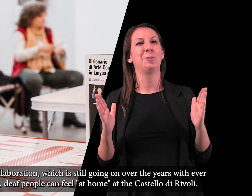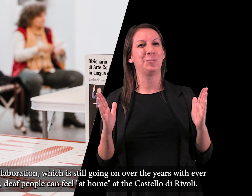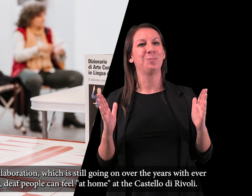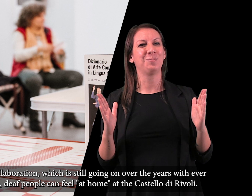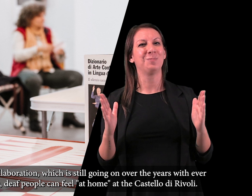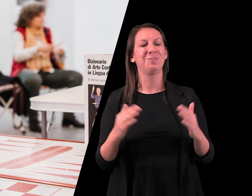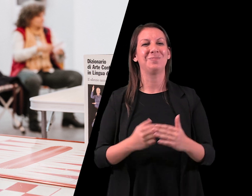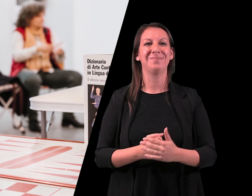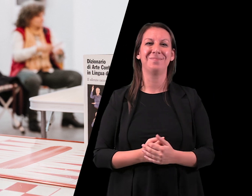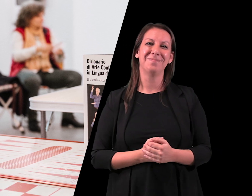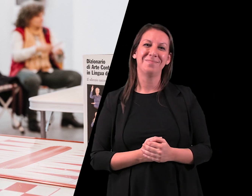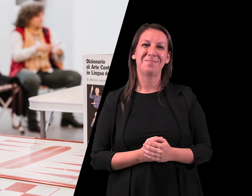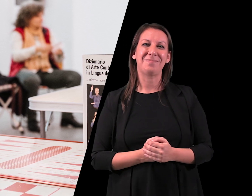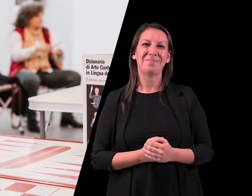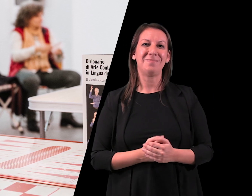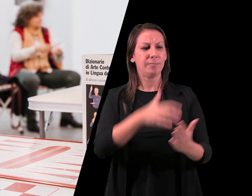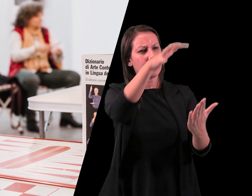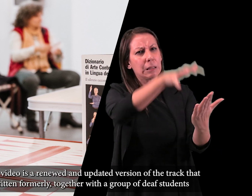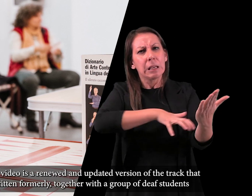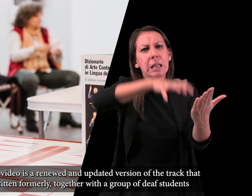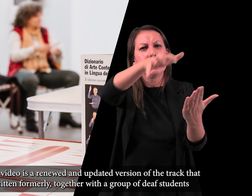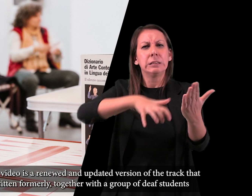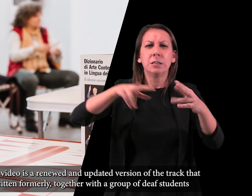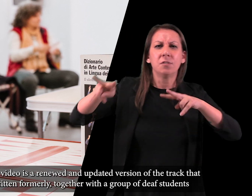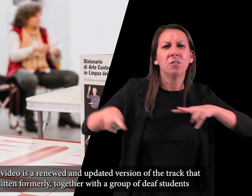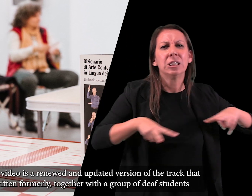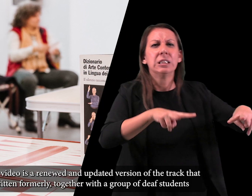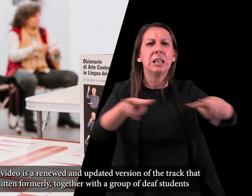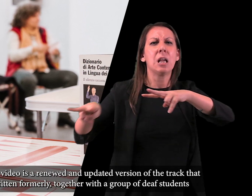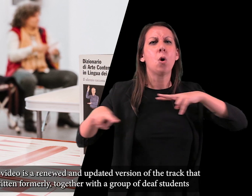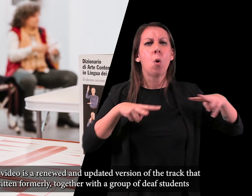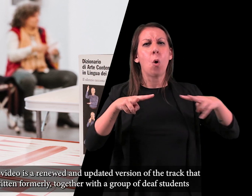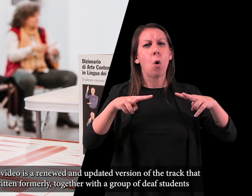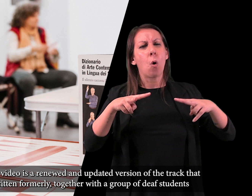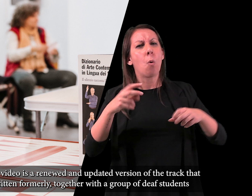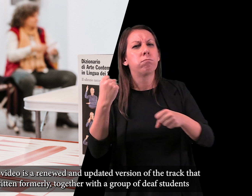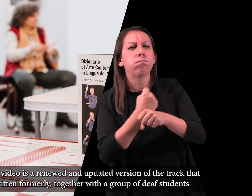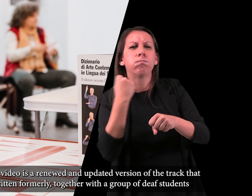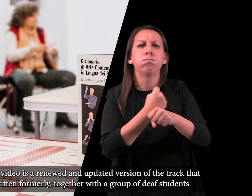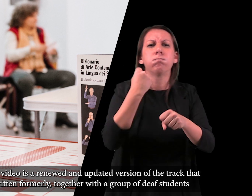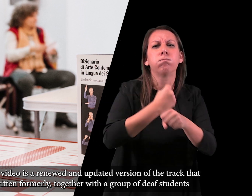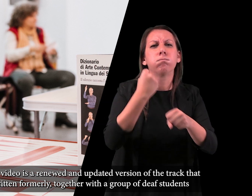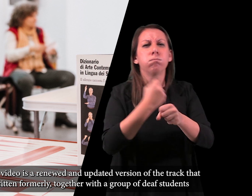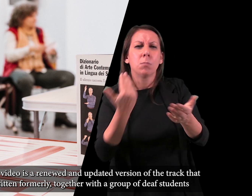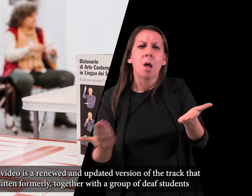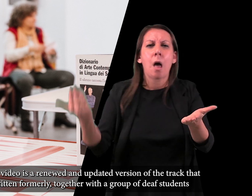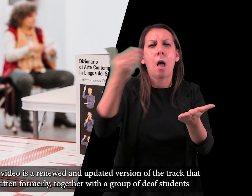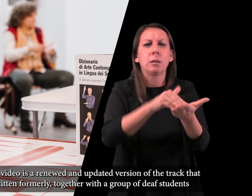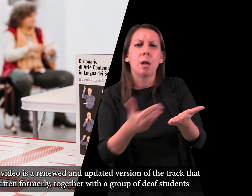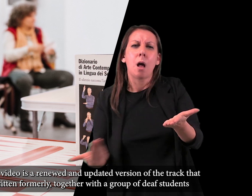The text of this video is a renewed and updated version of the track that had been written